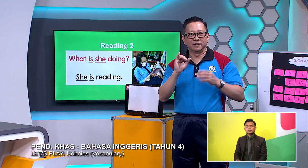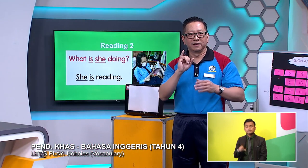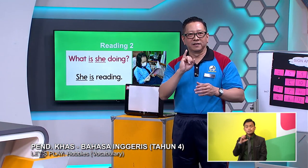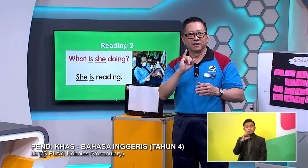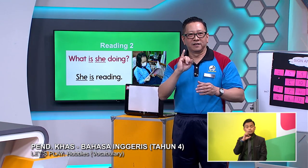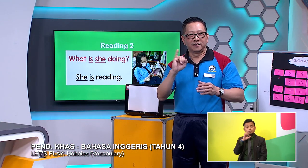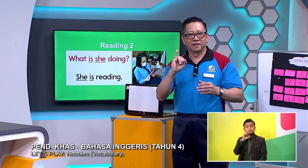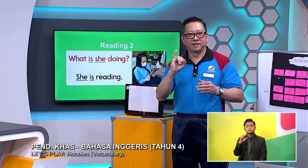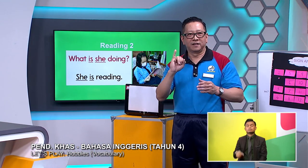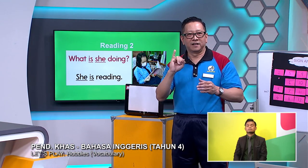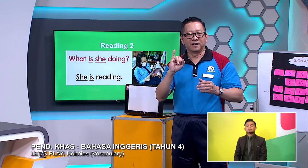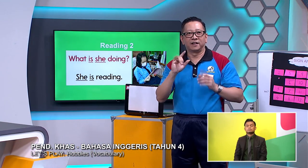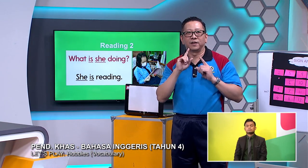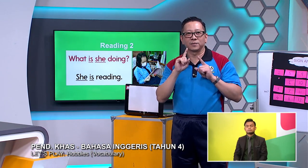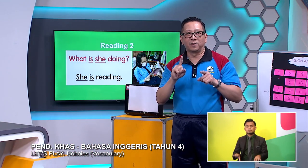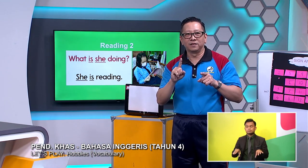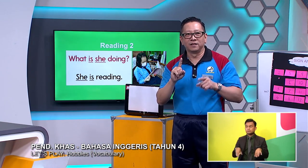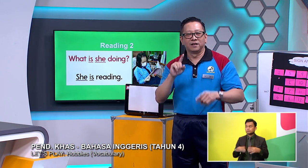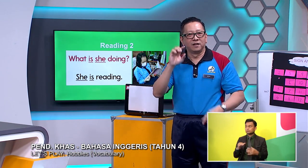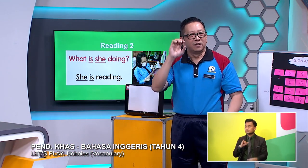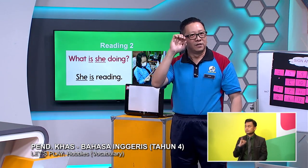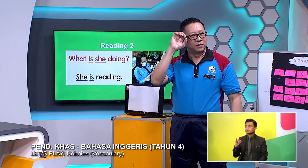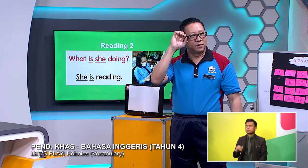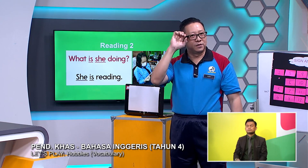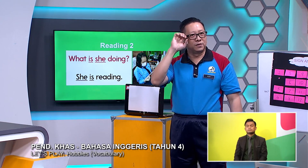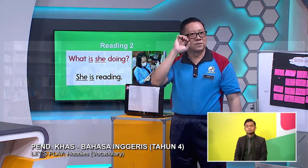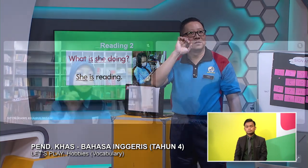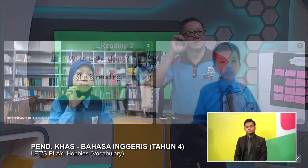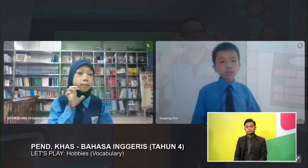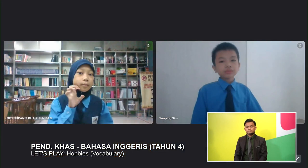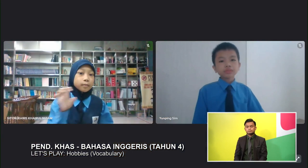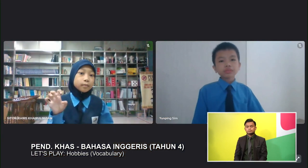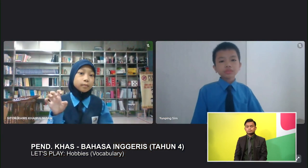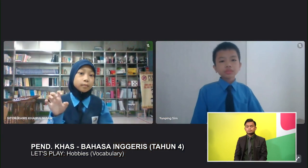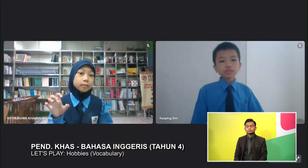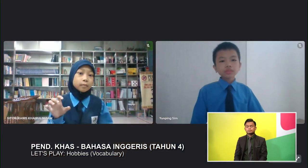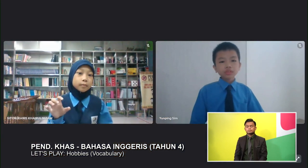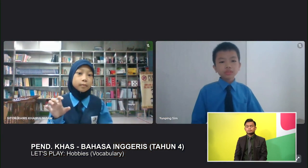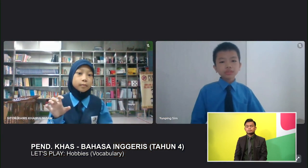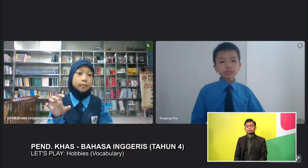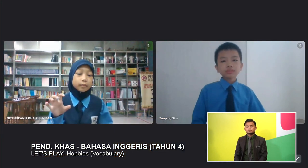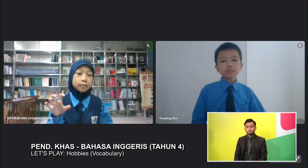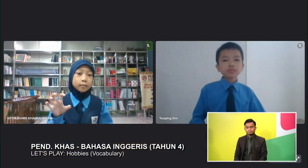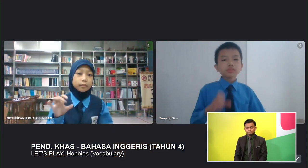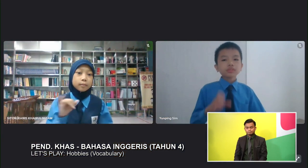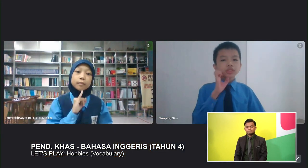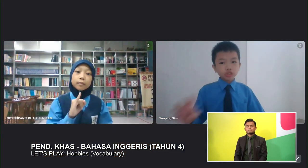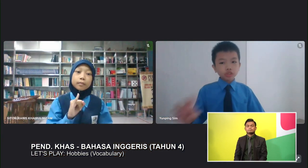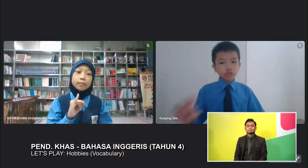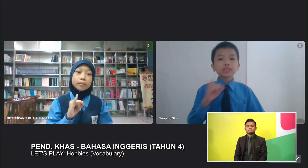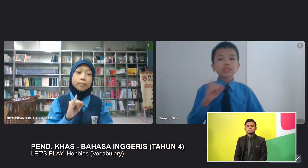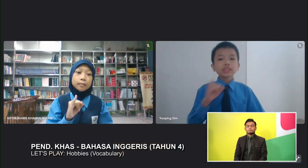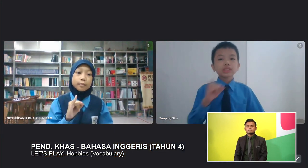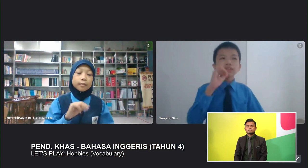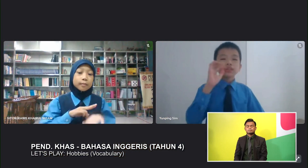doing? The response, she is reading.